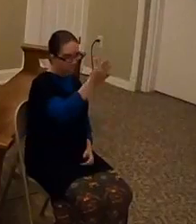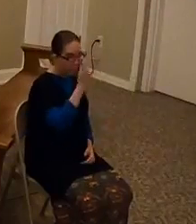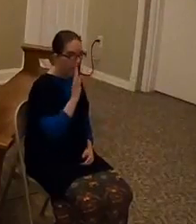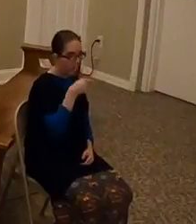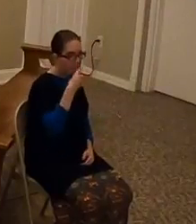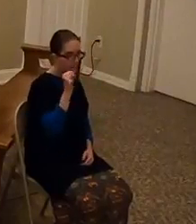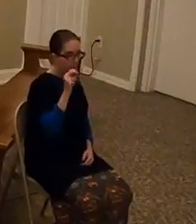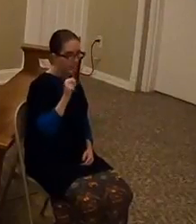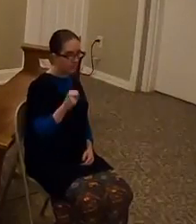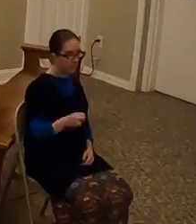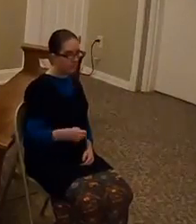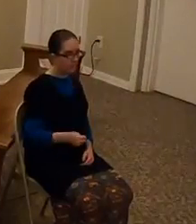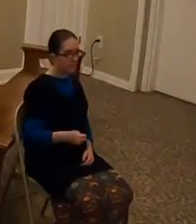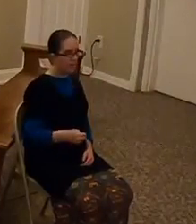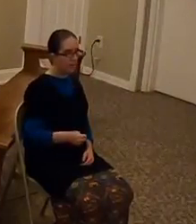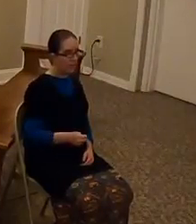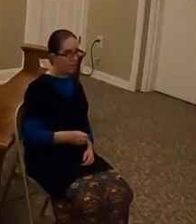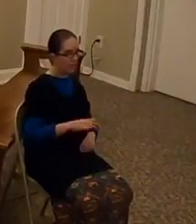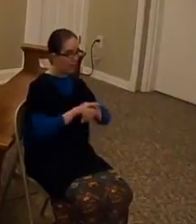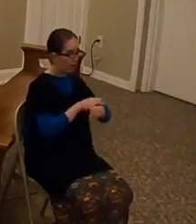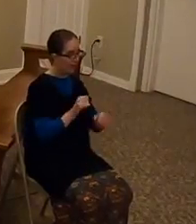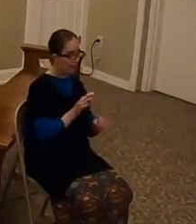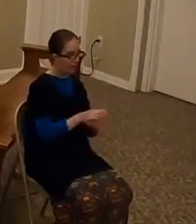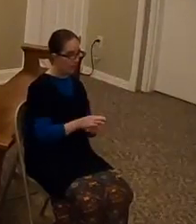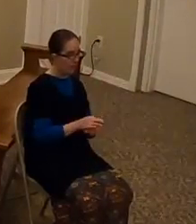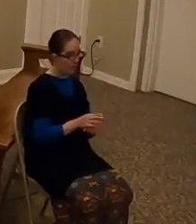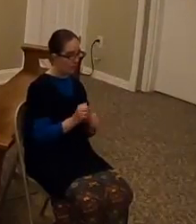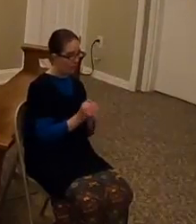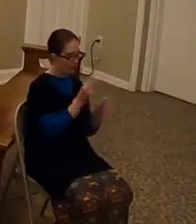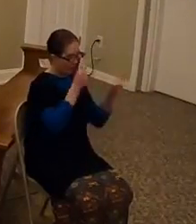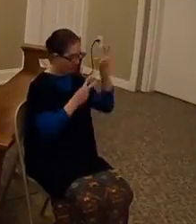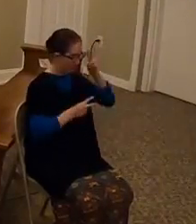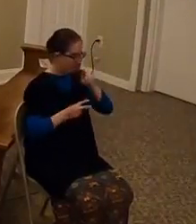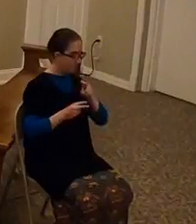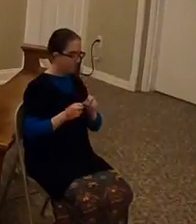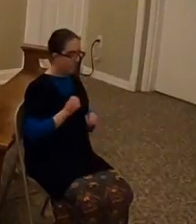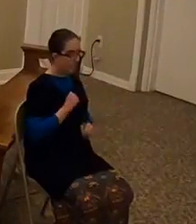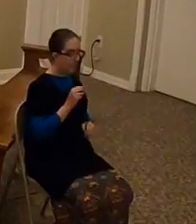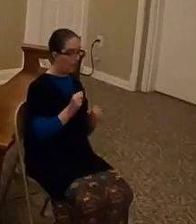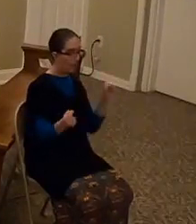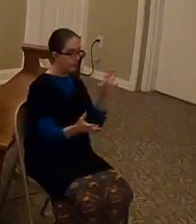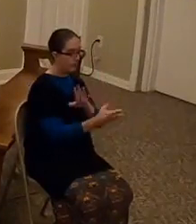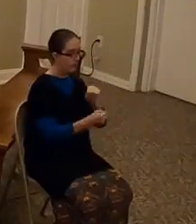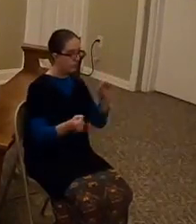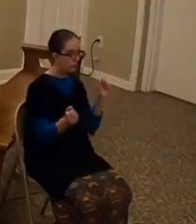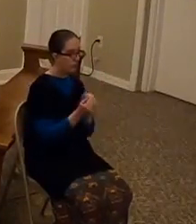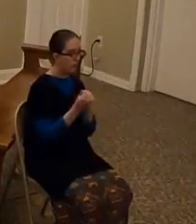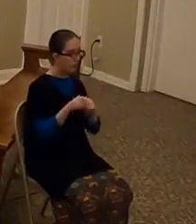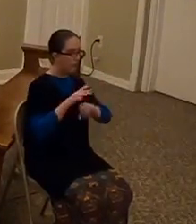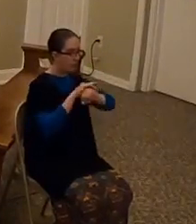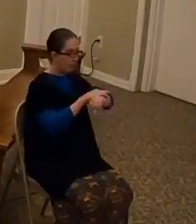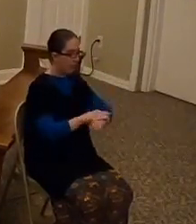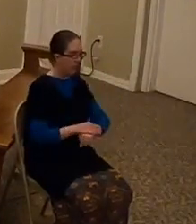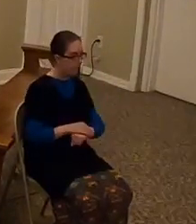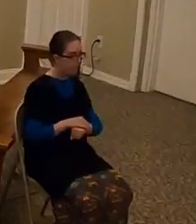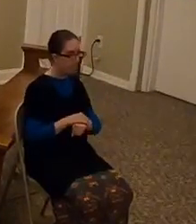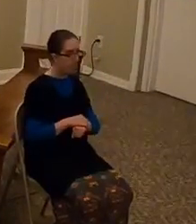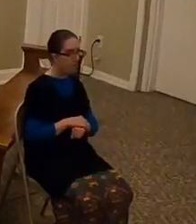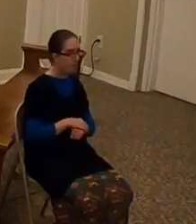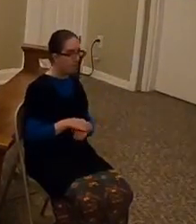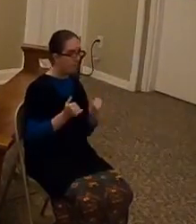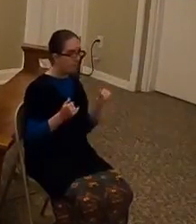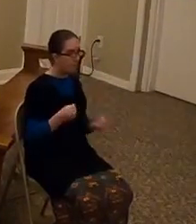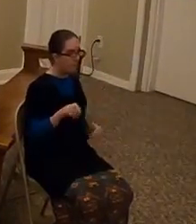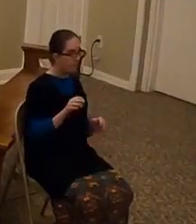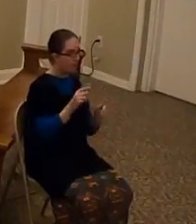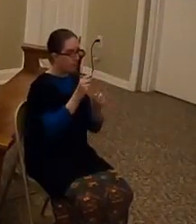end of all flesh is come before me, for the earth is filled with violence through them. And behold, I will destroy them with the earth. Now,